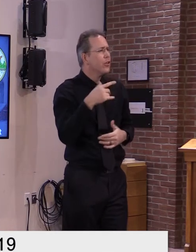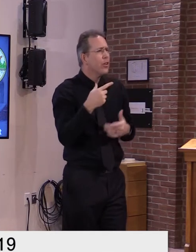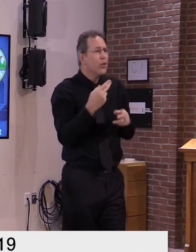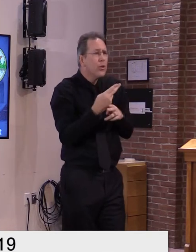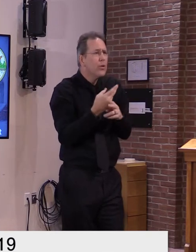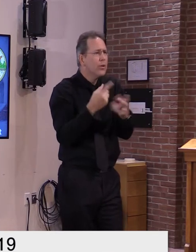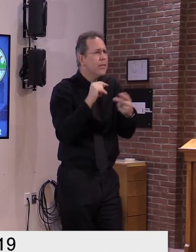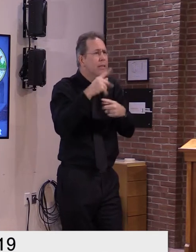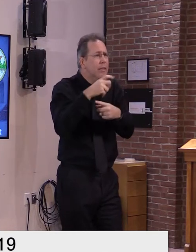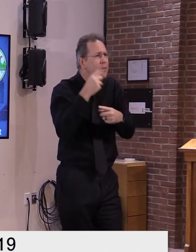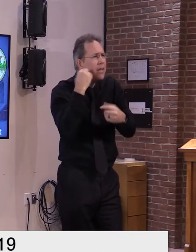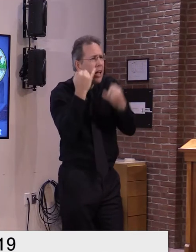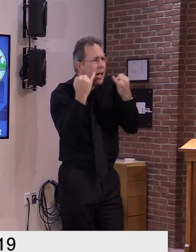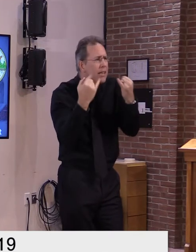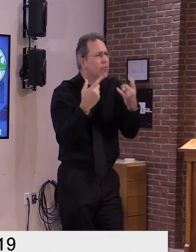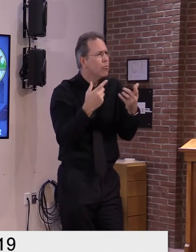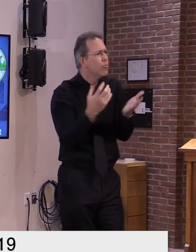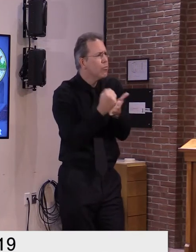In fact,